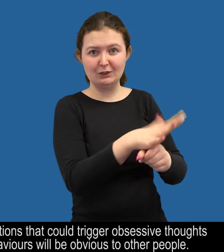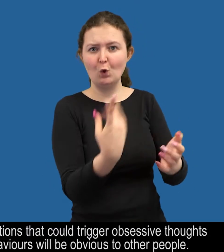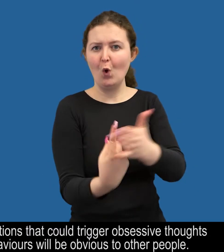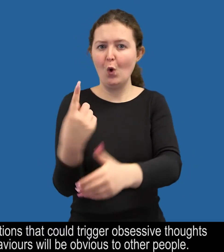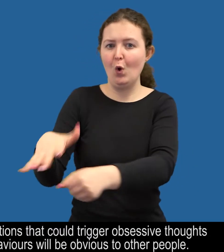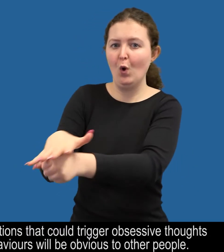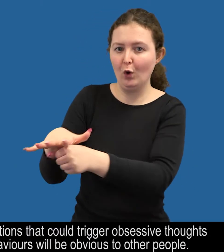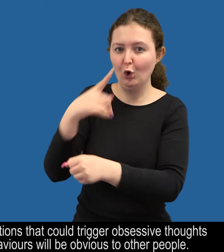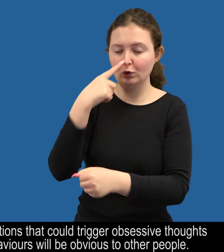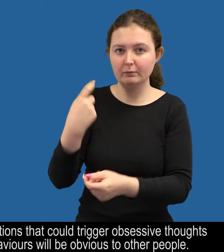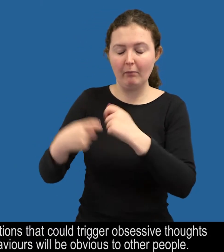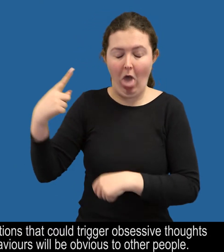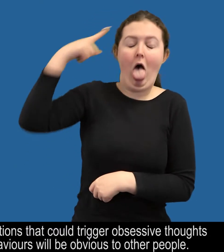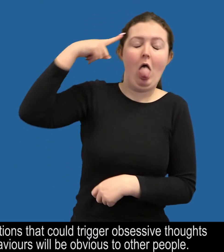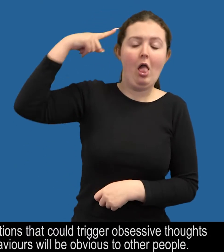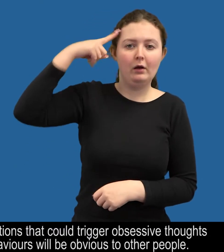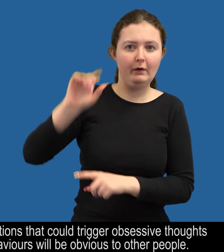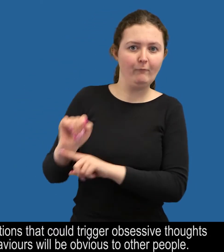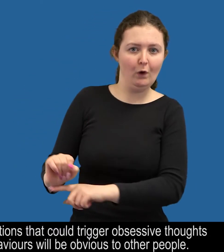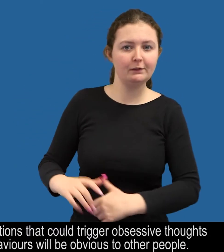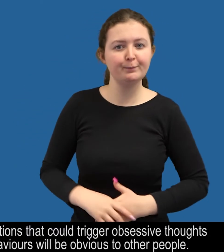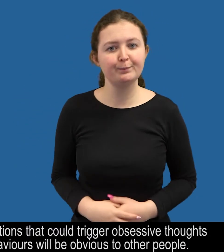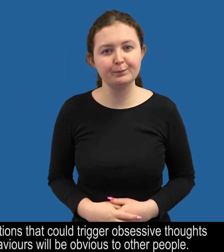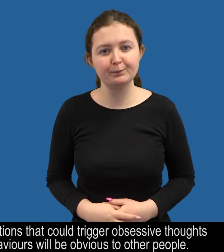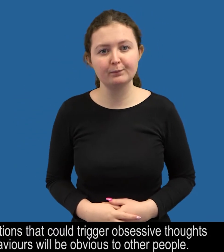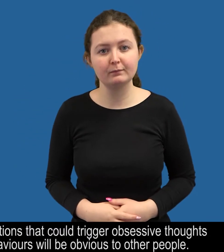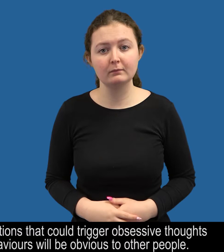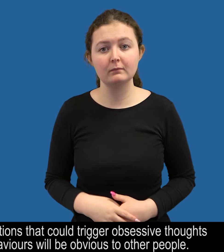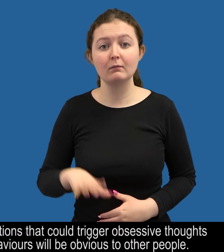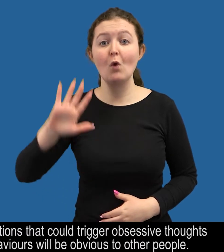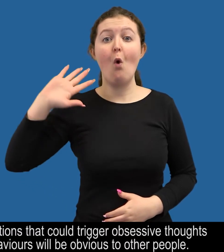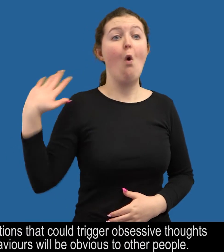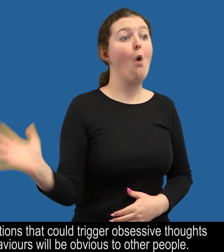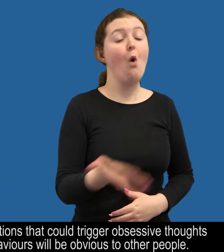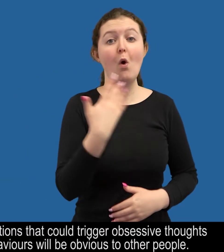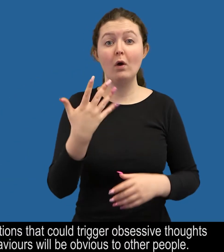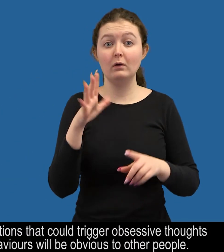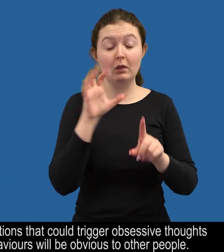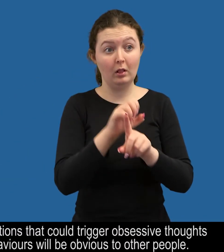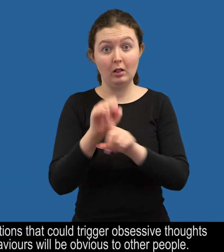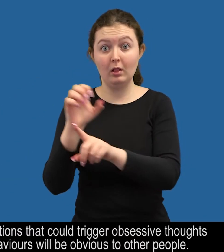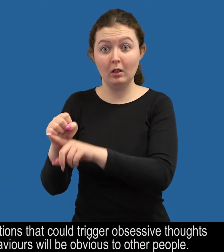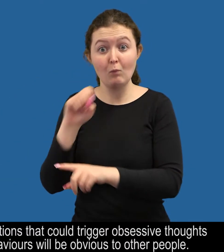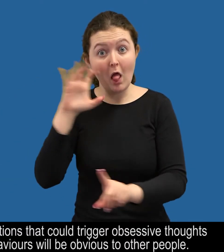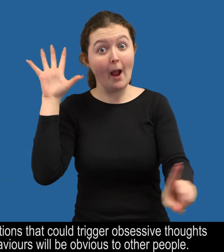and situations that could trigger obsessive thoughts. Not all compulsive behaviours will be obvious to other